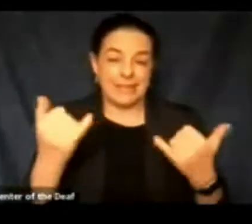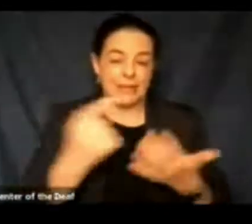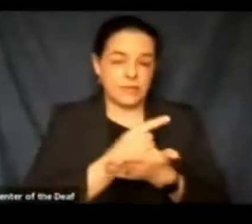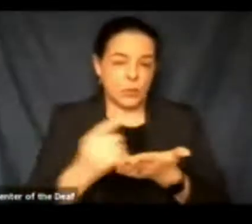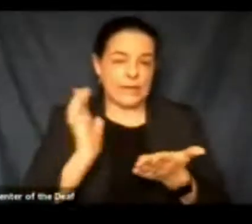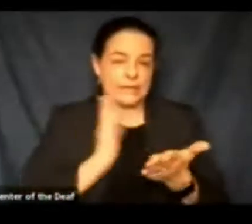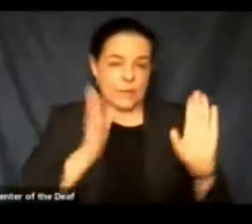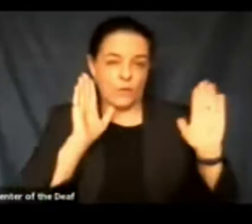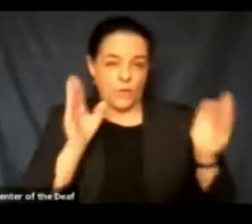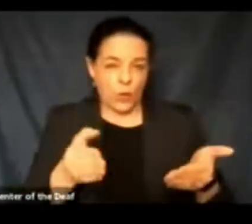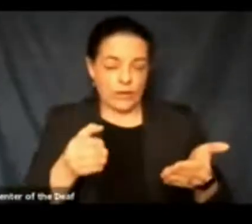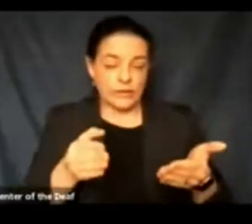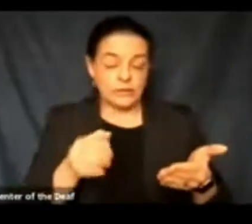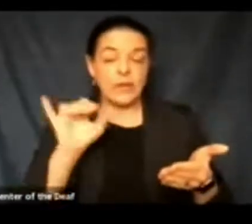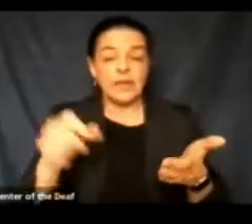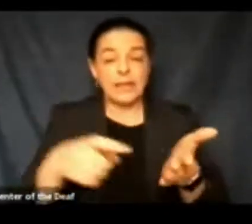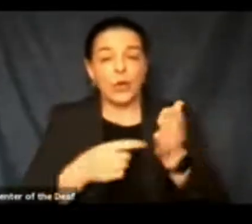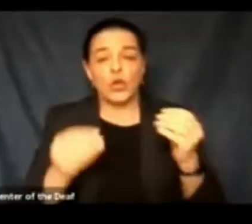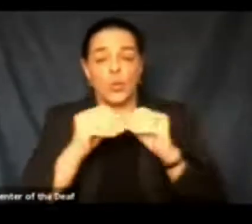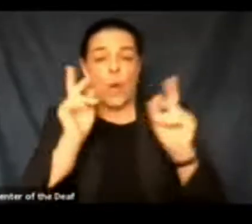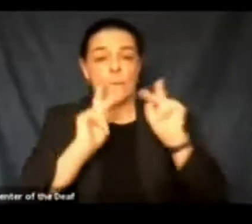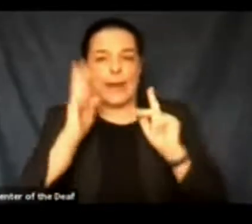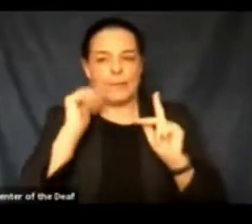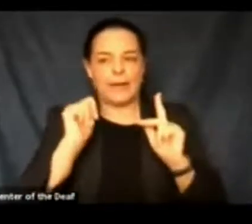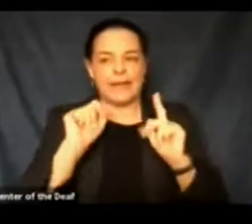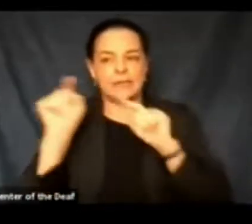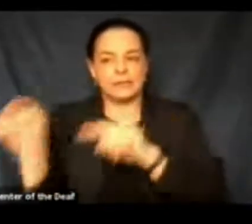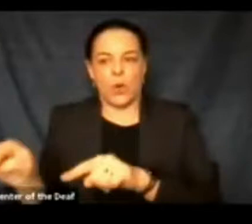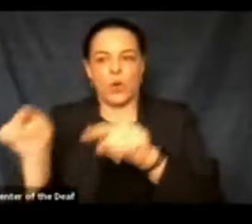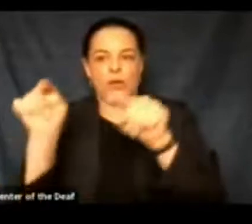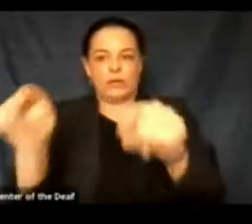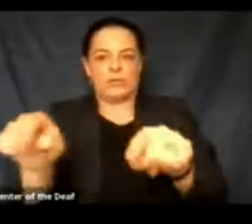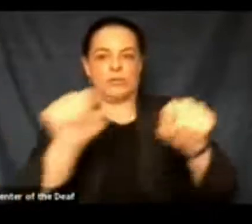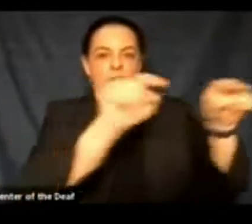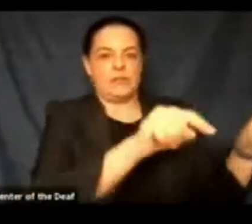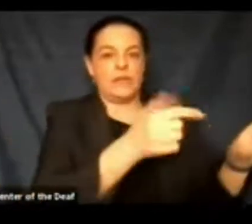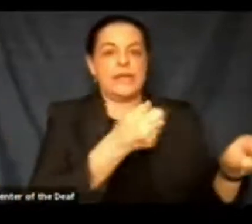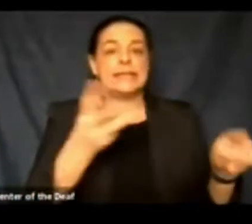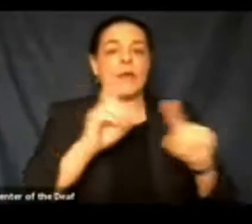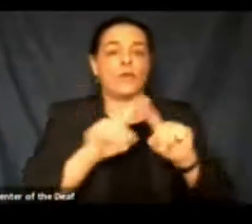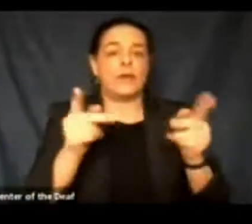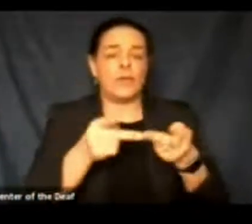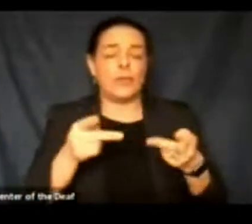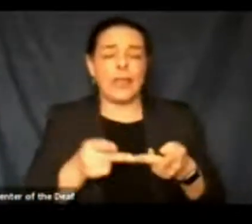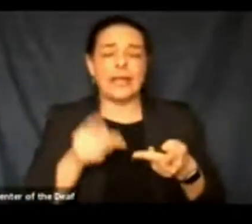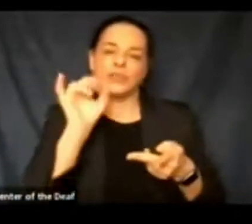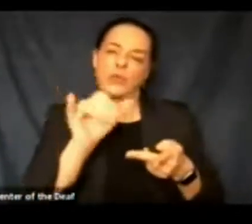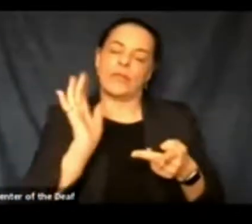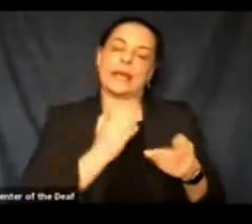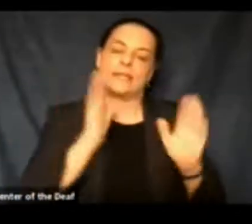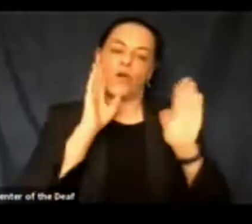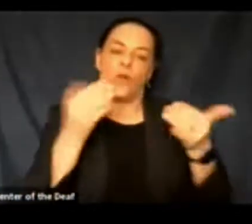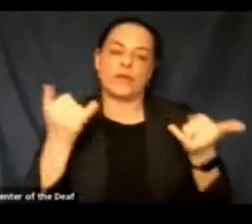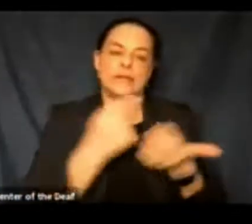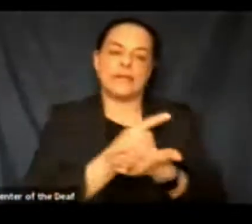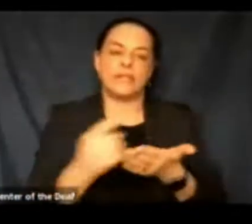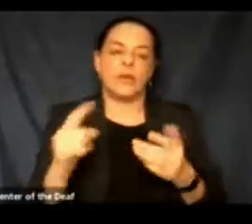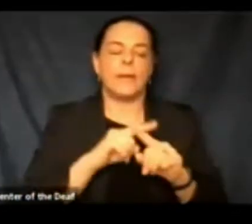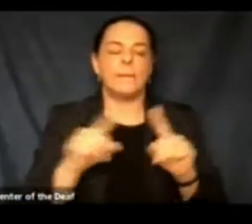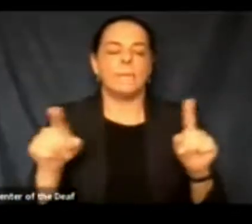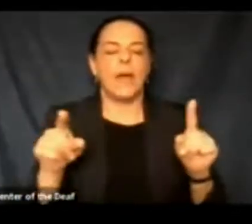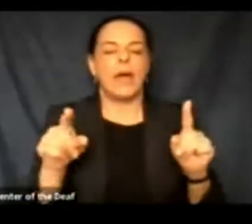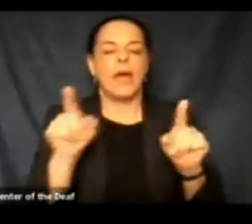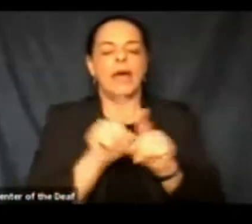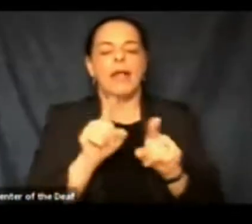And that takes more resources because it's going to several different locations. And so that's our focus. But like we said on the in